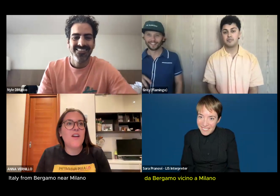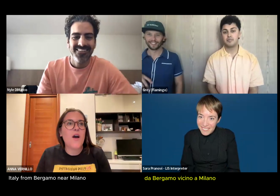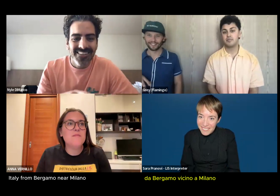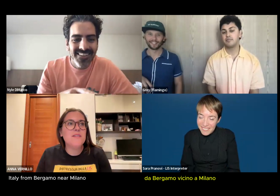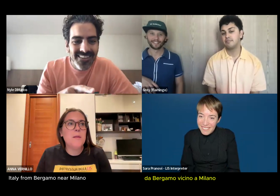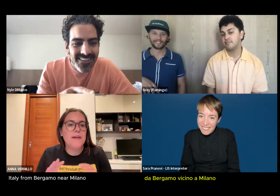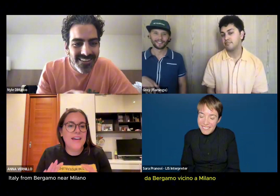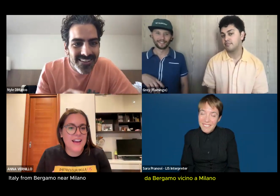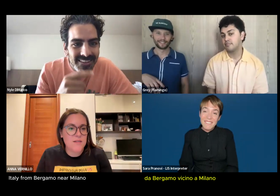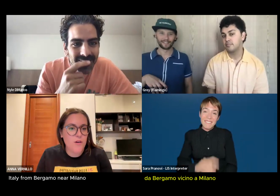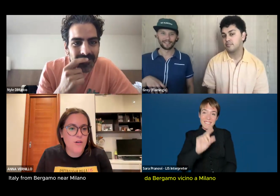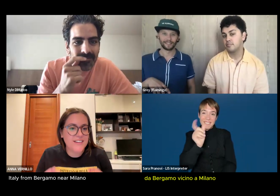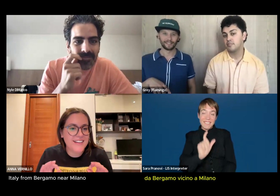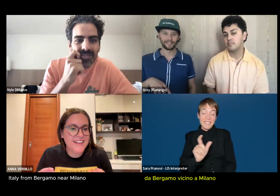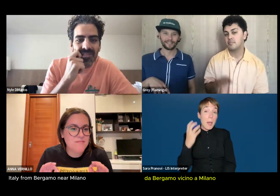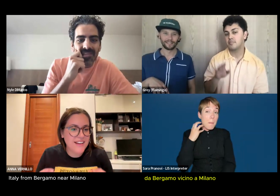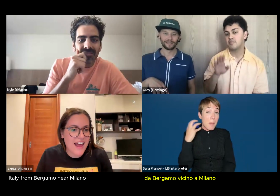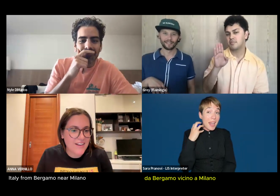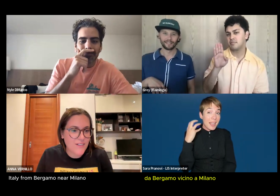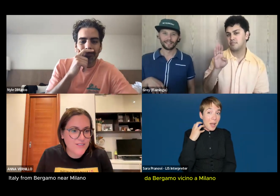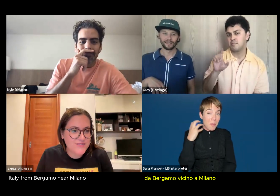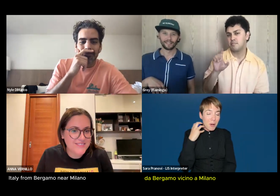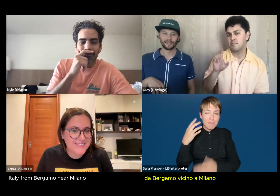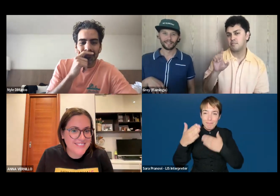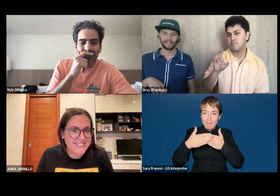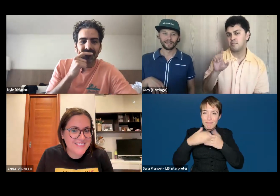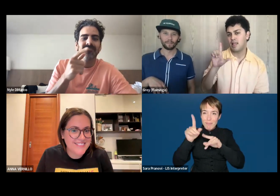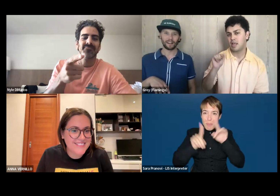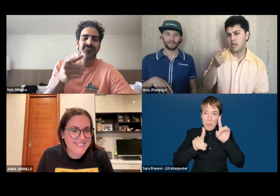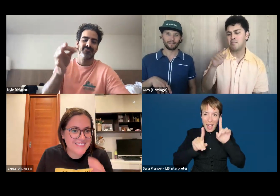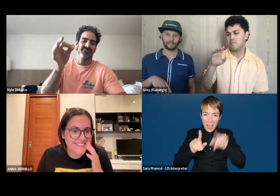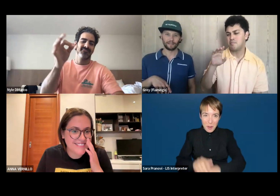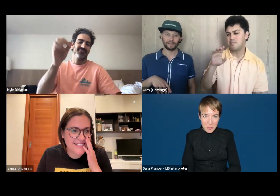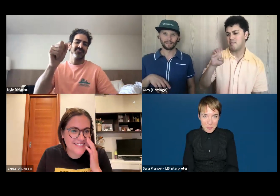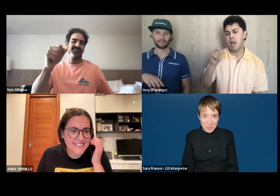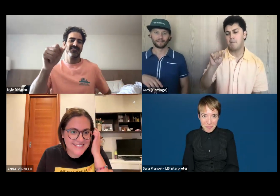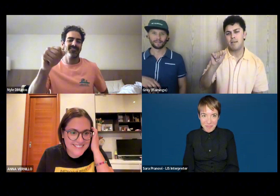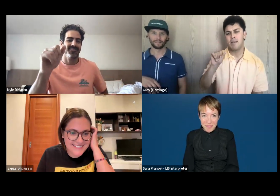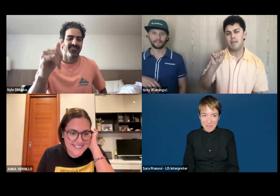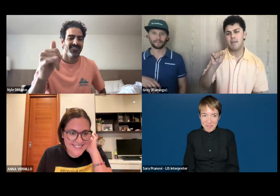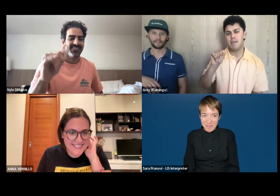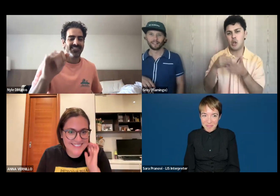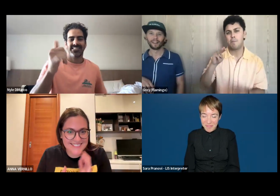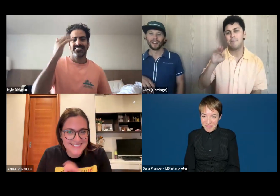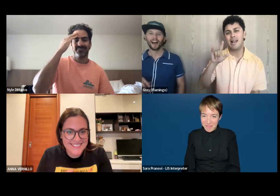Italy from Bergamo, near Milano.